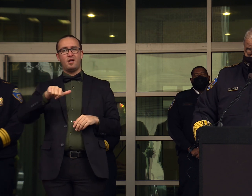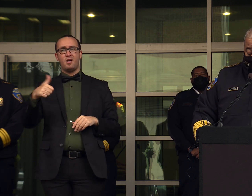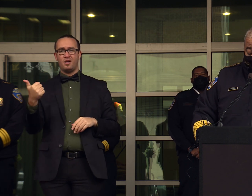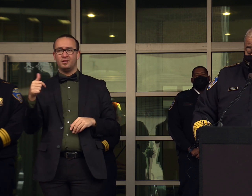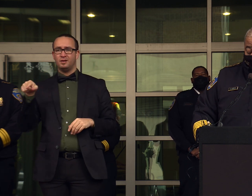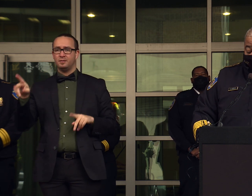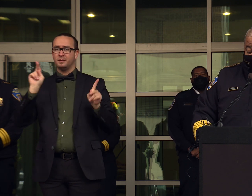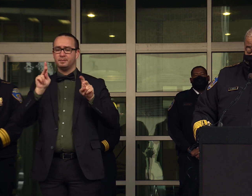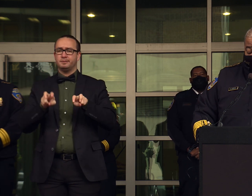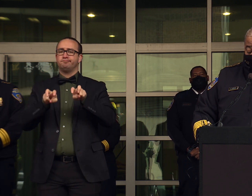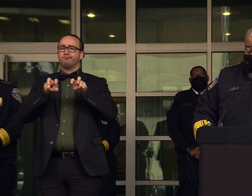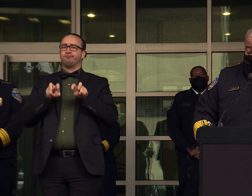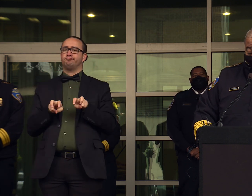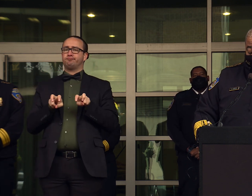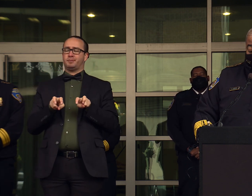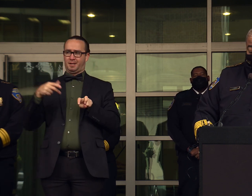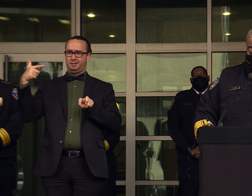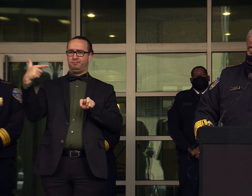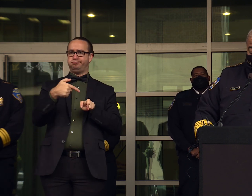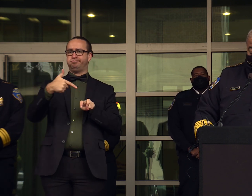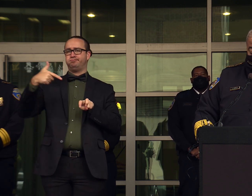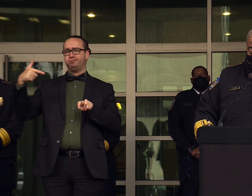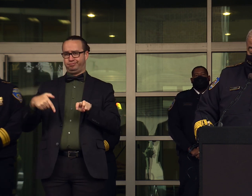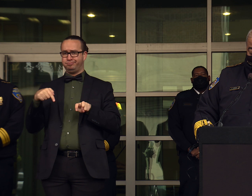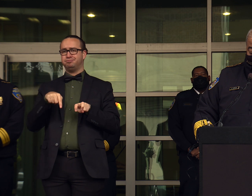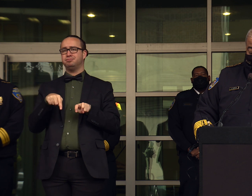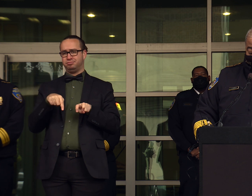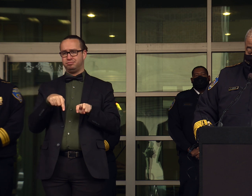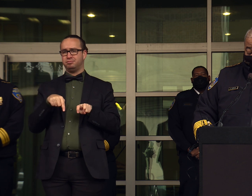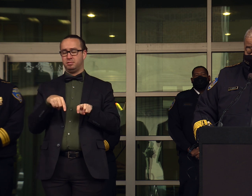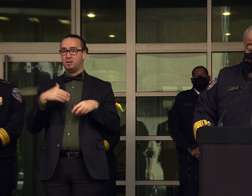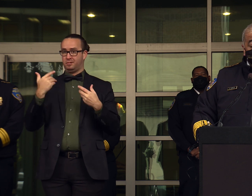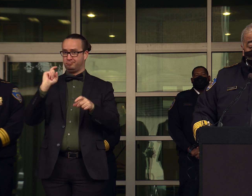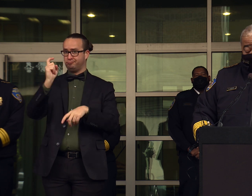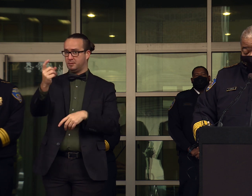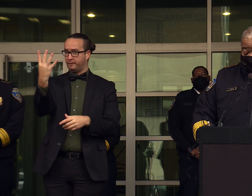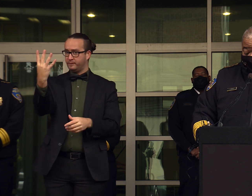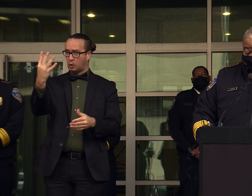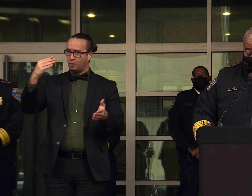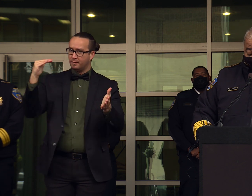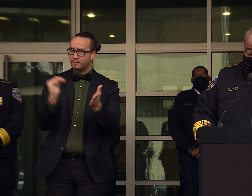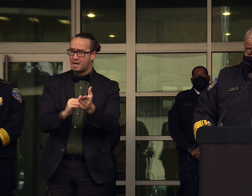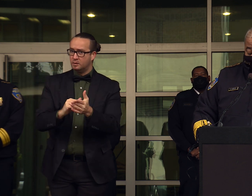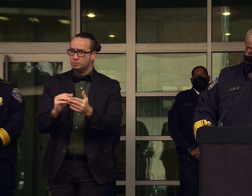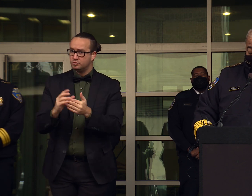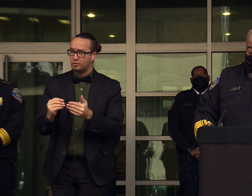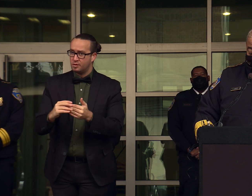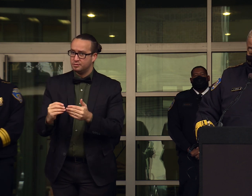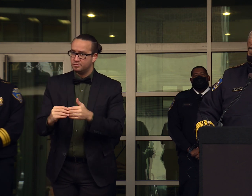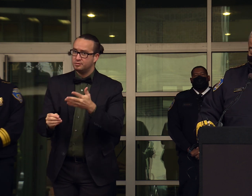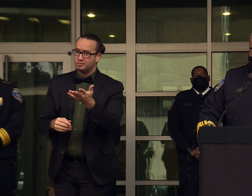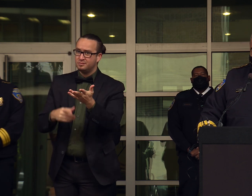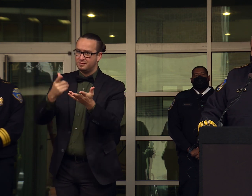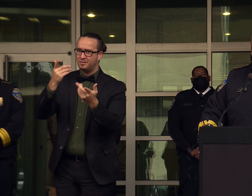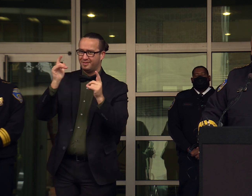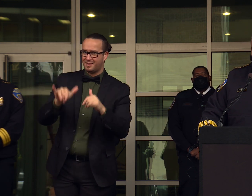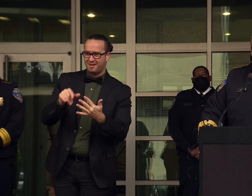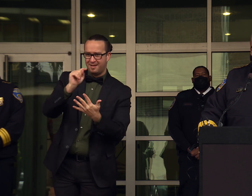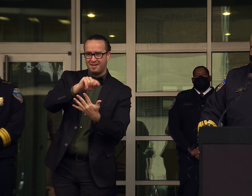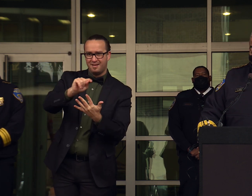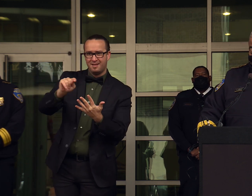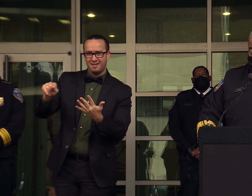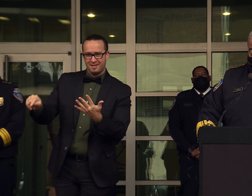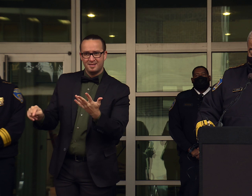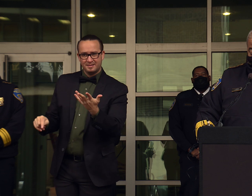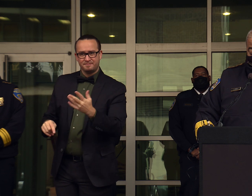case. We have now arrested one of the individuals for our top 5 that we gave you on Friday, and we've recently added